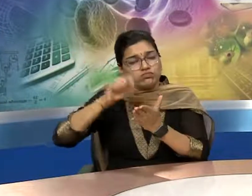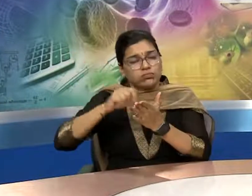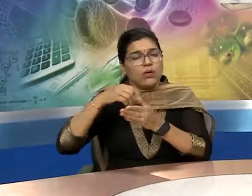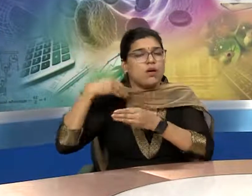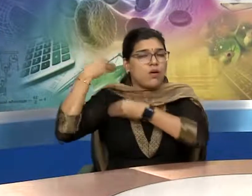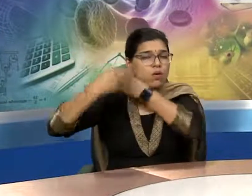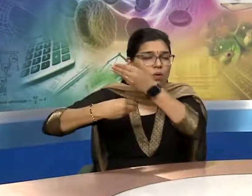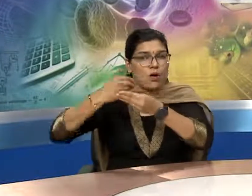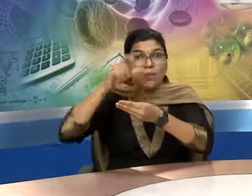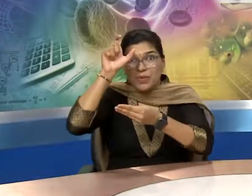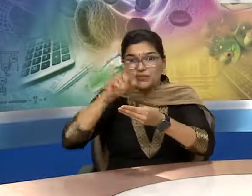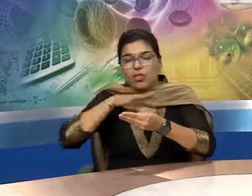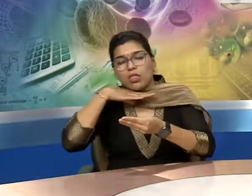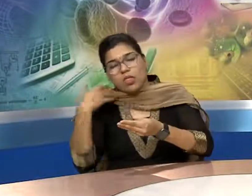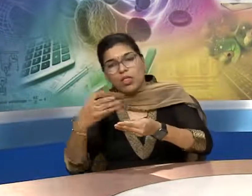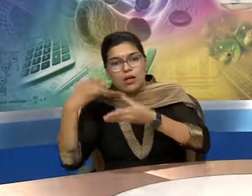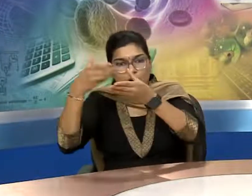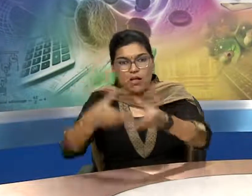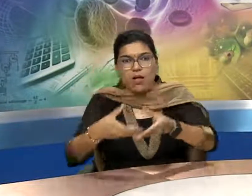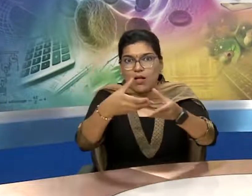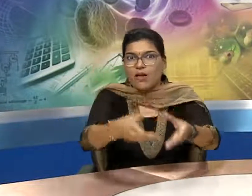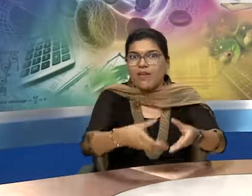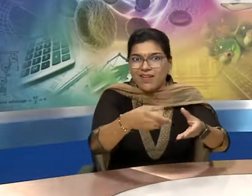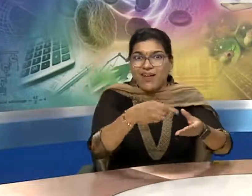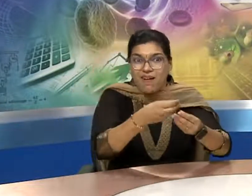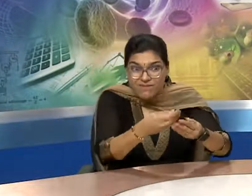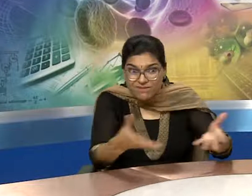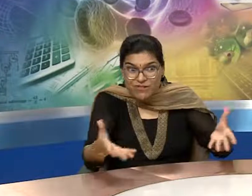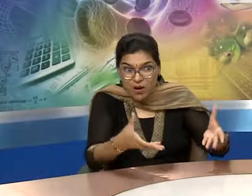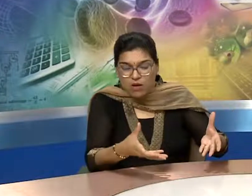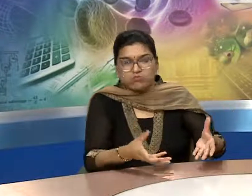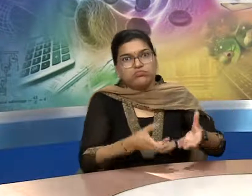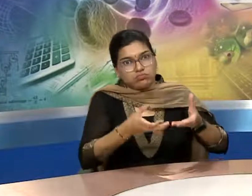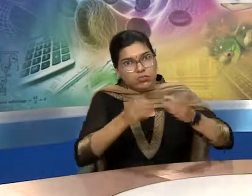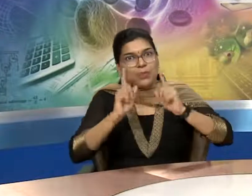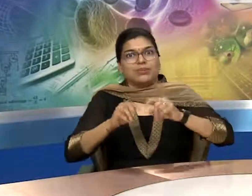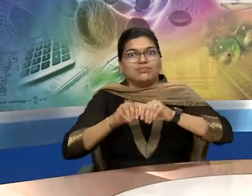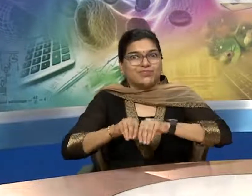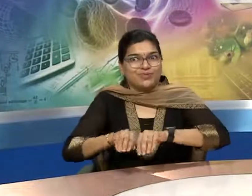as vehicles of culture and materials for research.